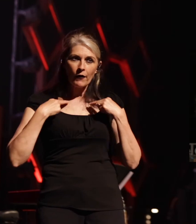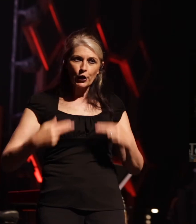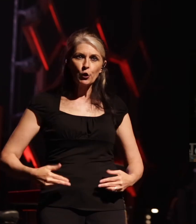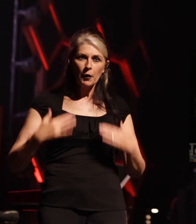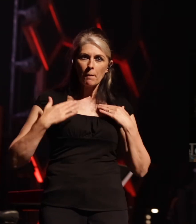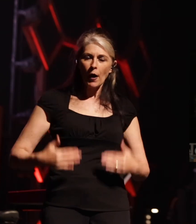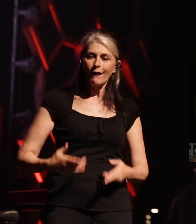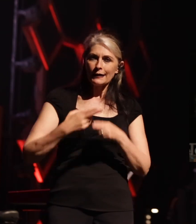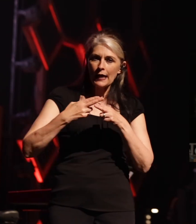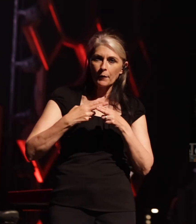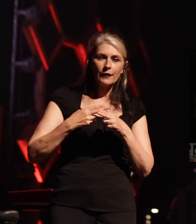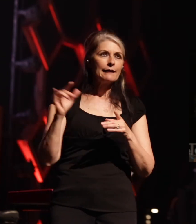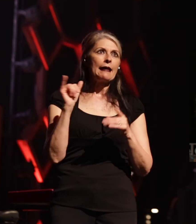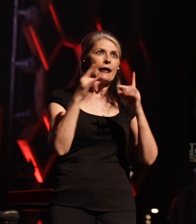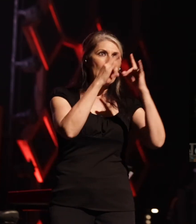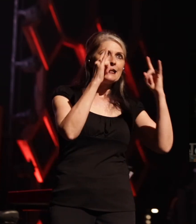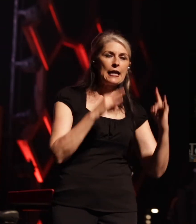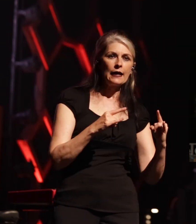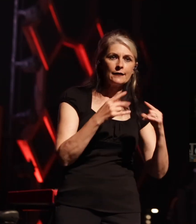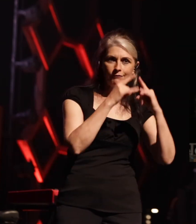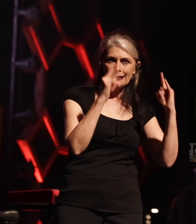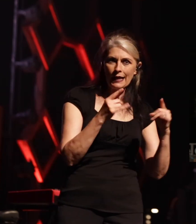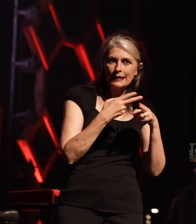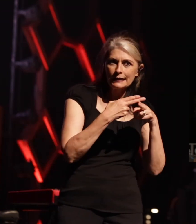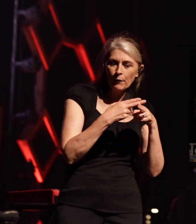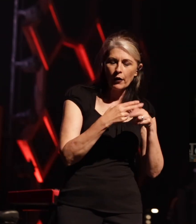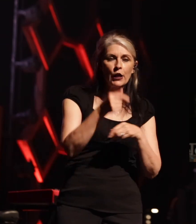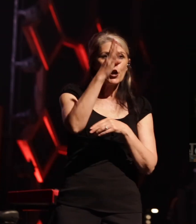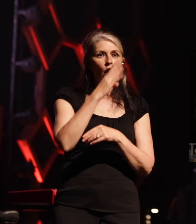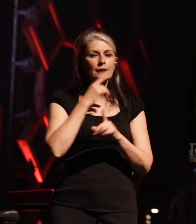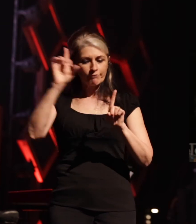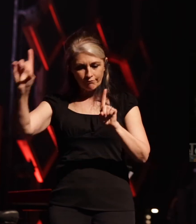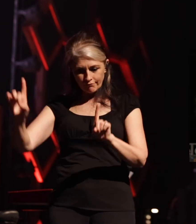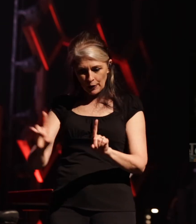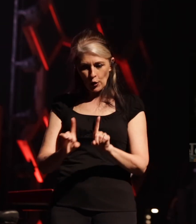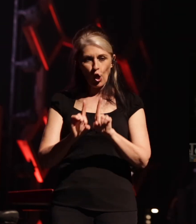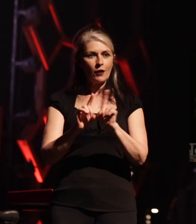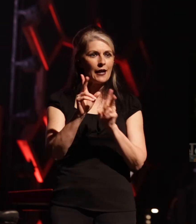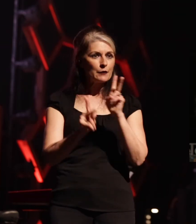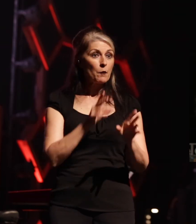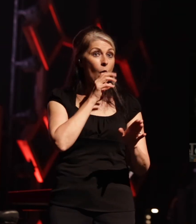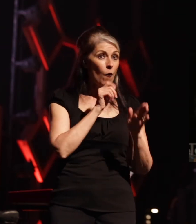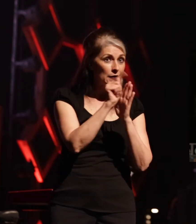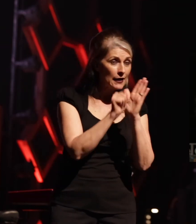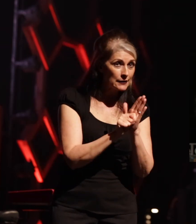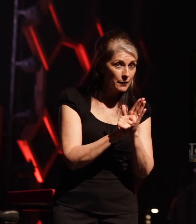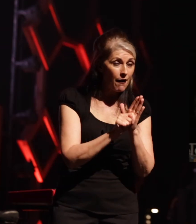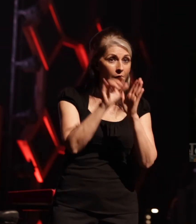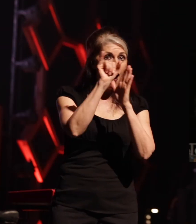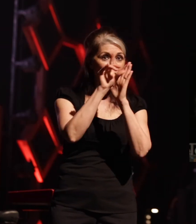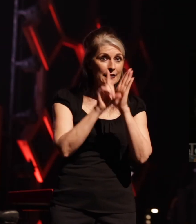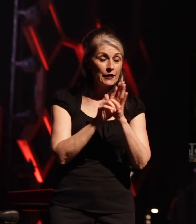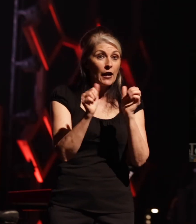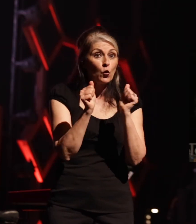I said earlier, that God came alongside his people in the Old Testament, and he identified with them and the circumstances that they were going